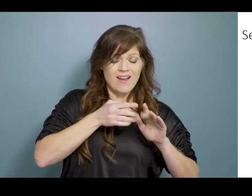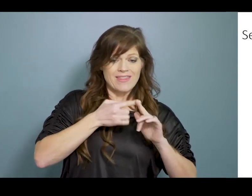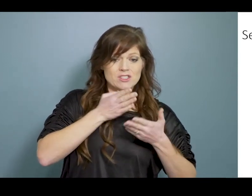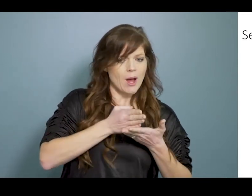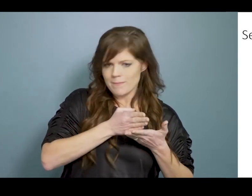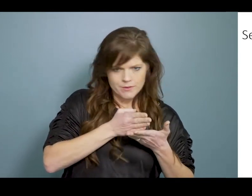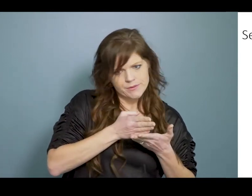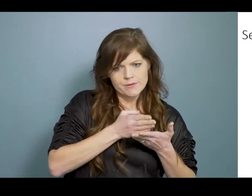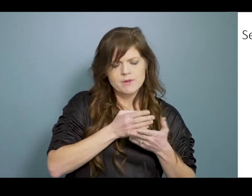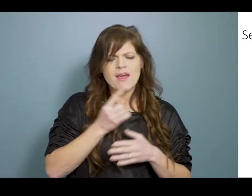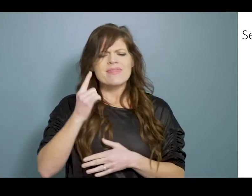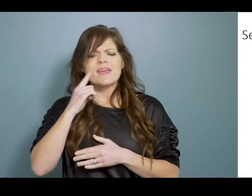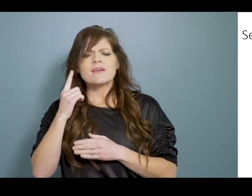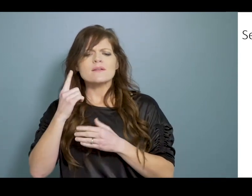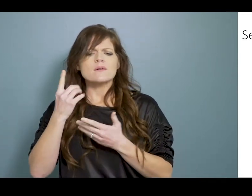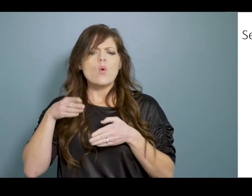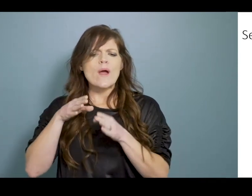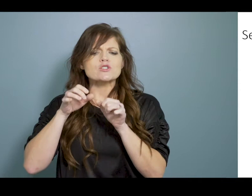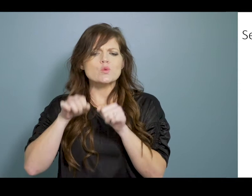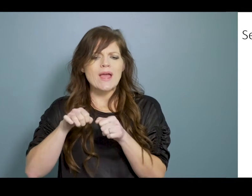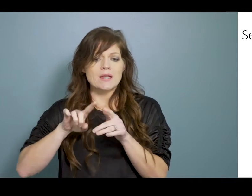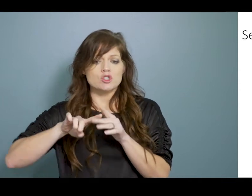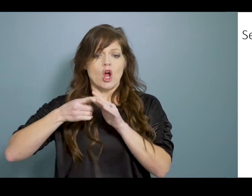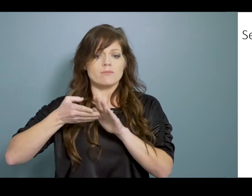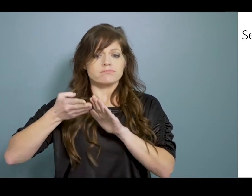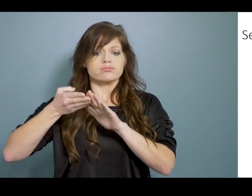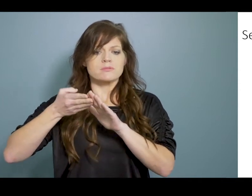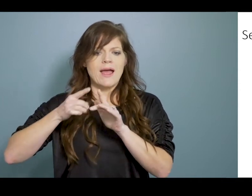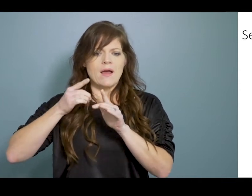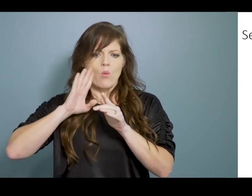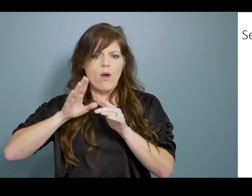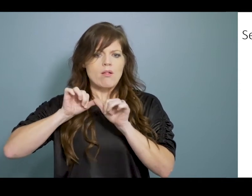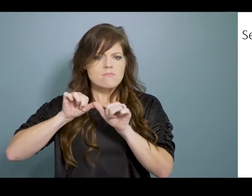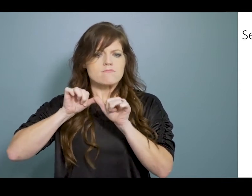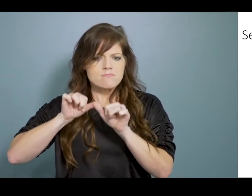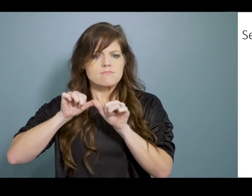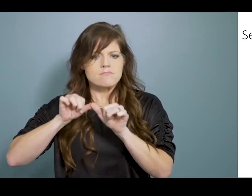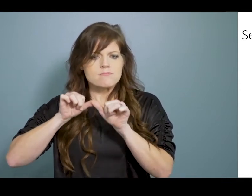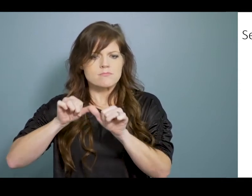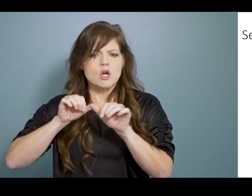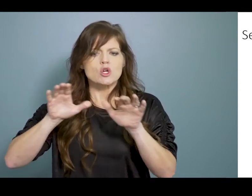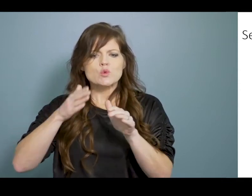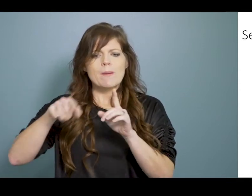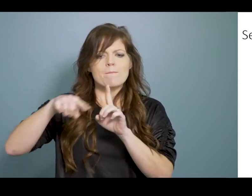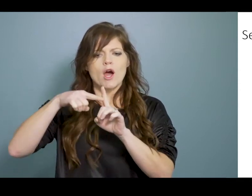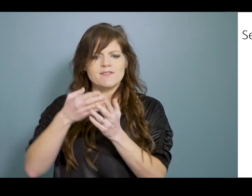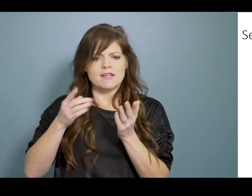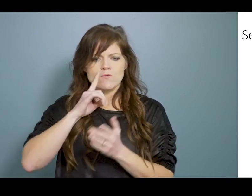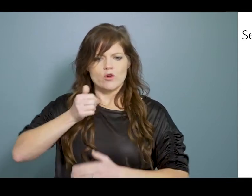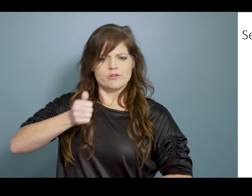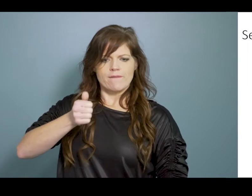helpful to break things down into domains is that wellness is